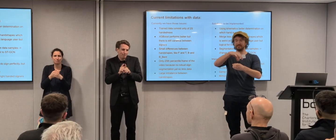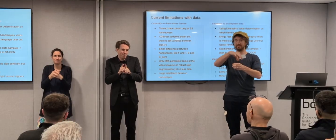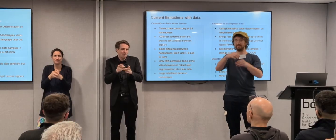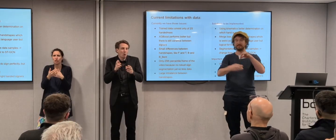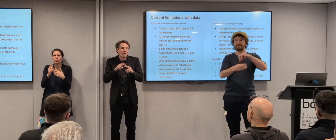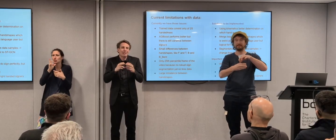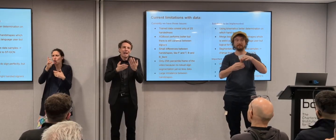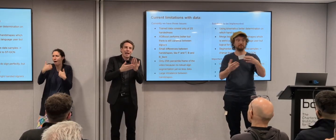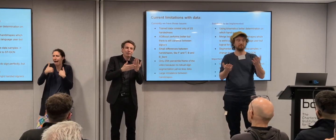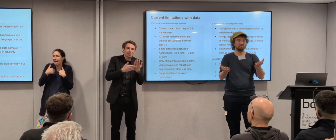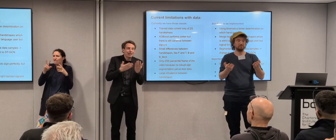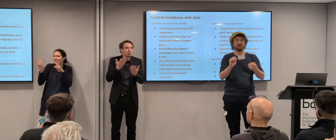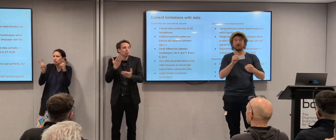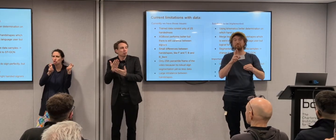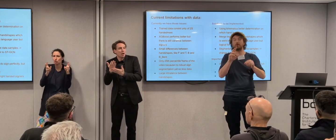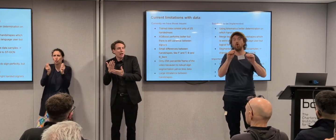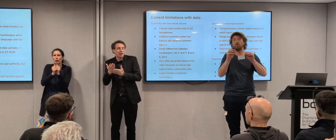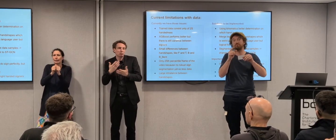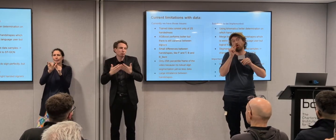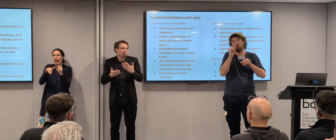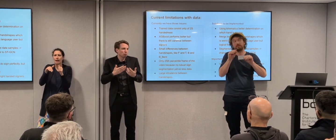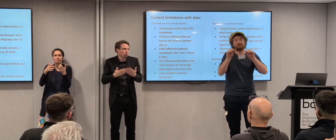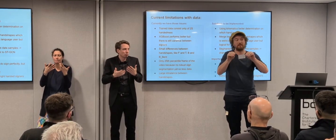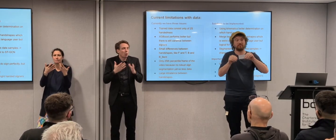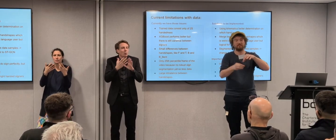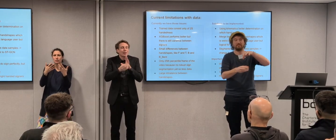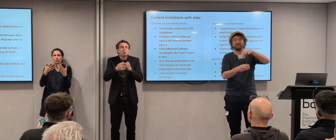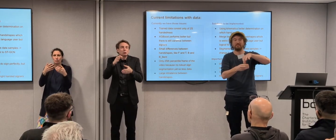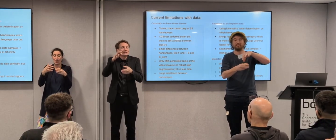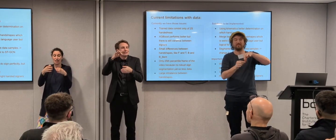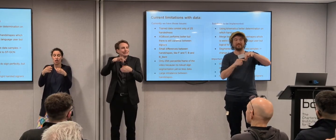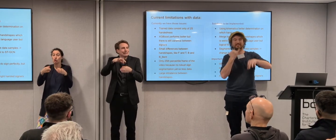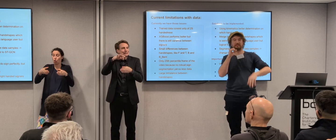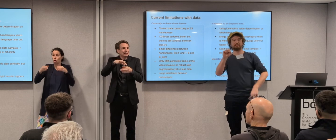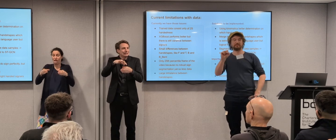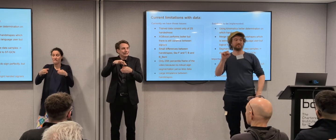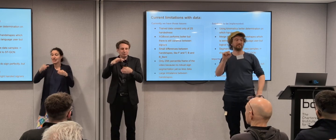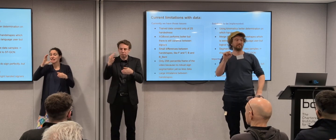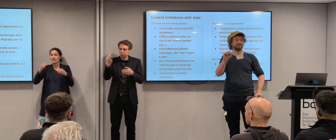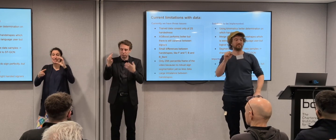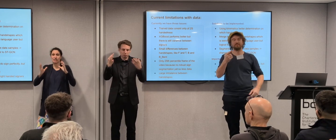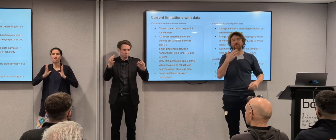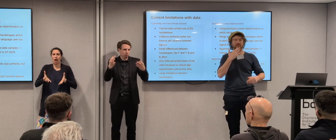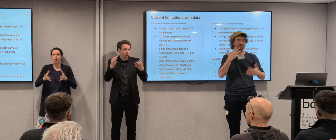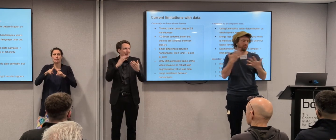we don't have the issue that we have with the sign for tea, because that uses 2 different hand shapes.